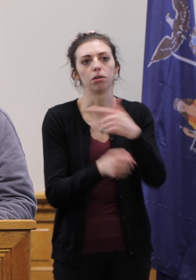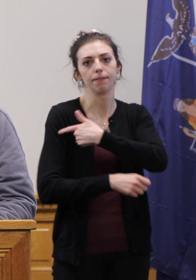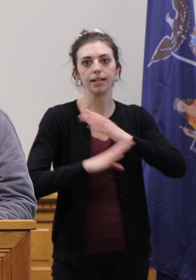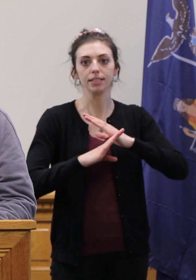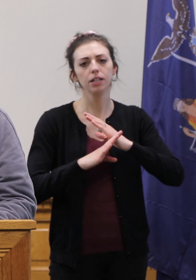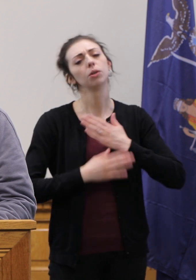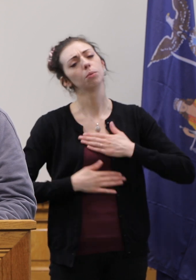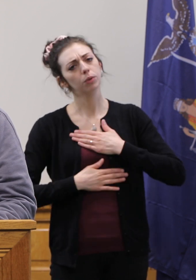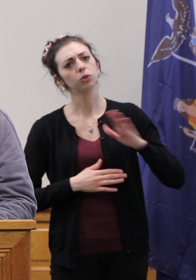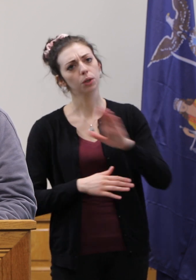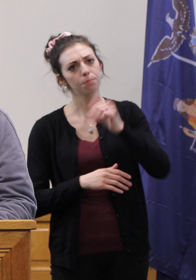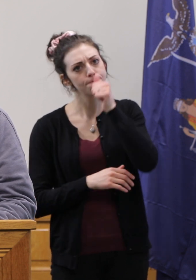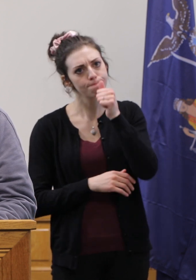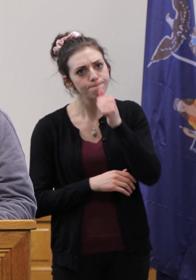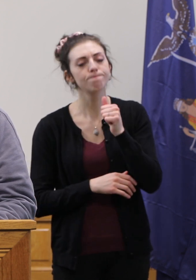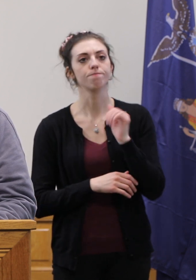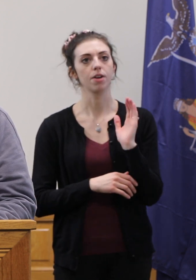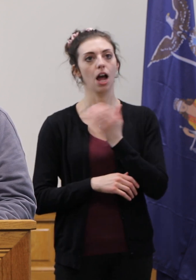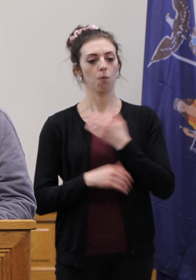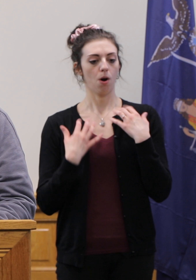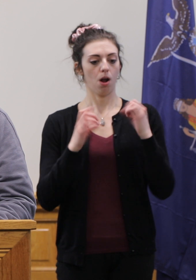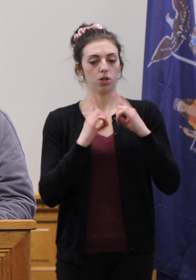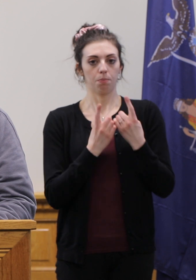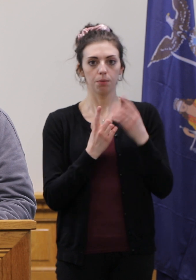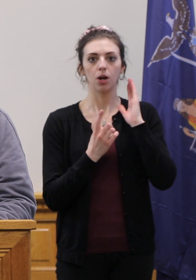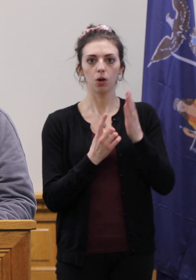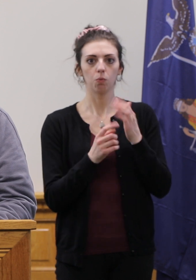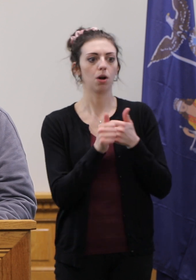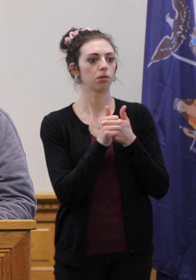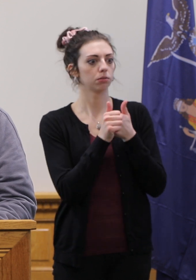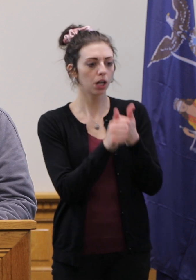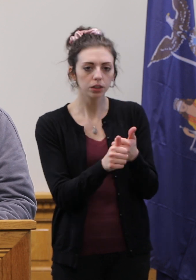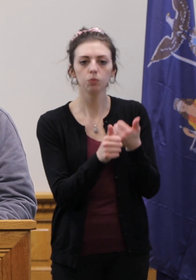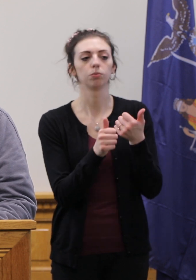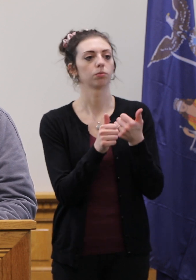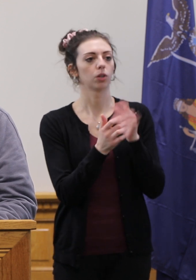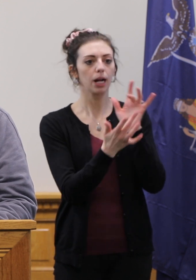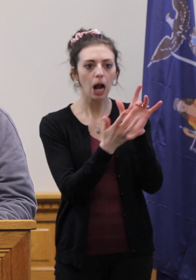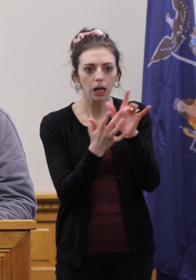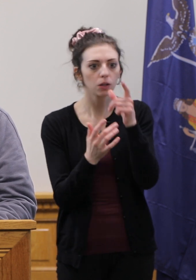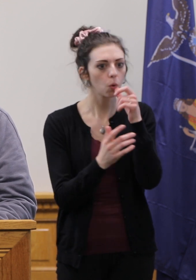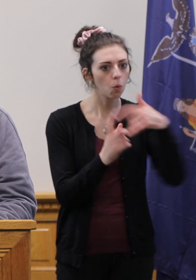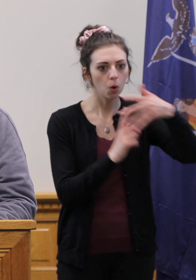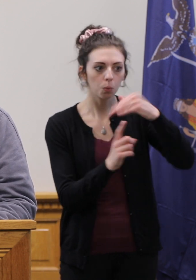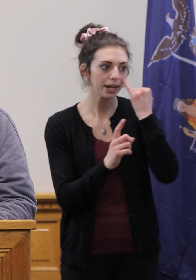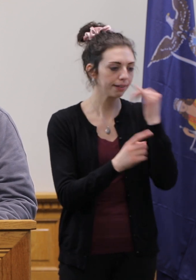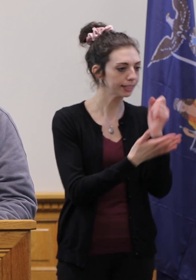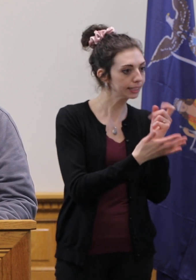The County Health Department will continue to increase testing, trace close contacts, and vaccinate as vaccine becomes